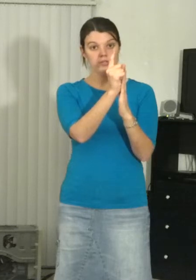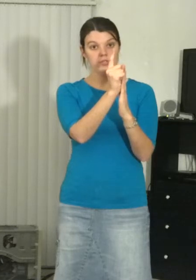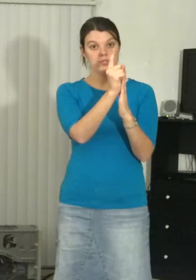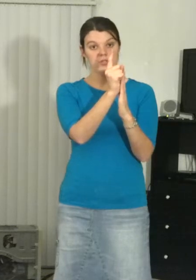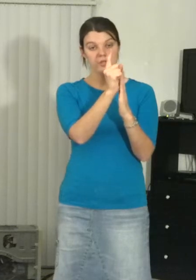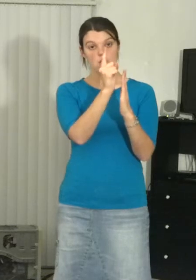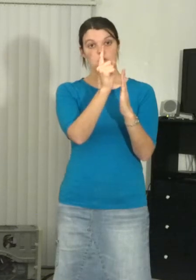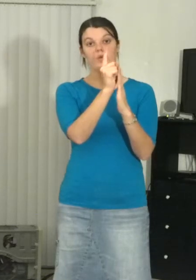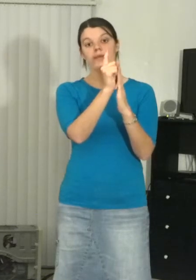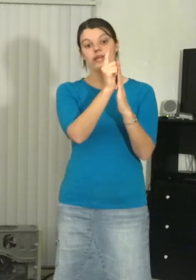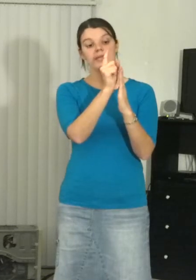hours.